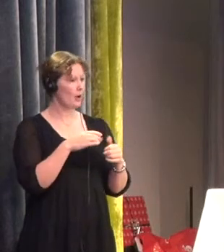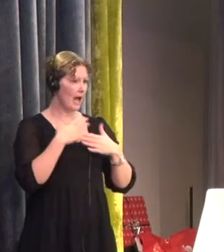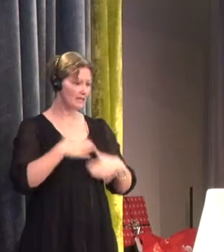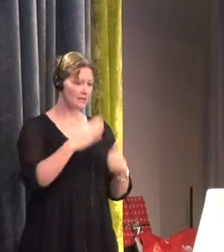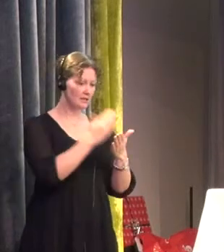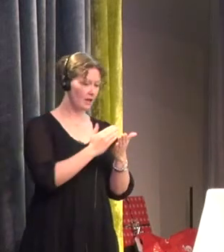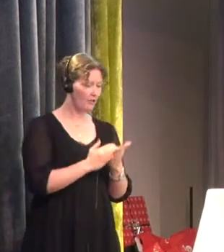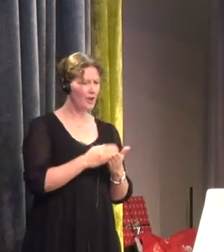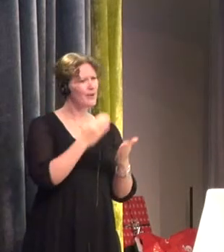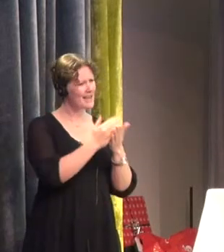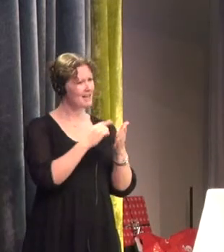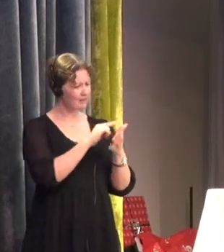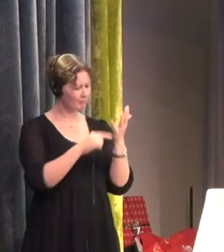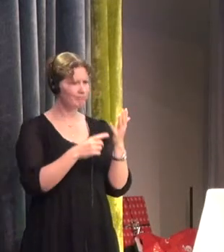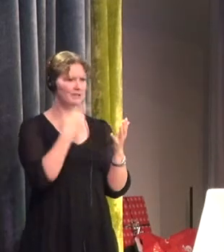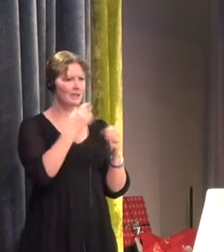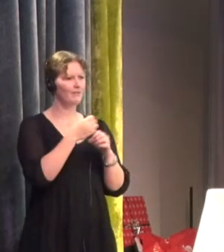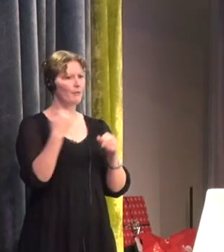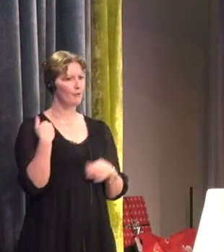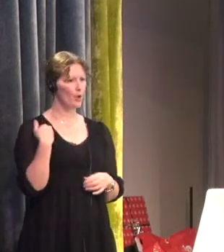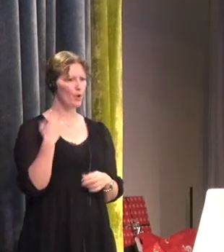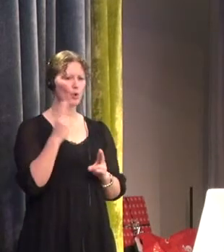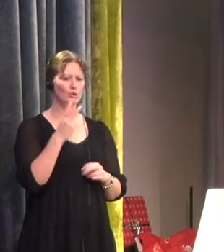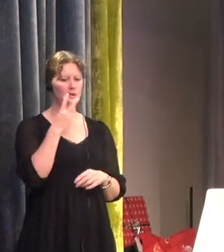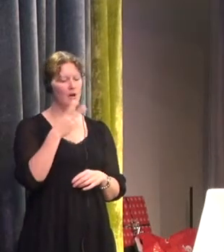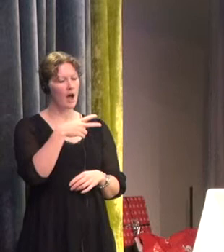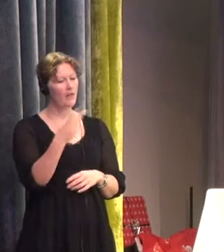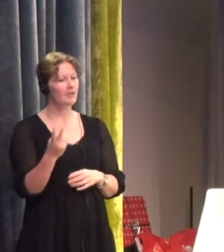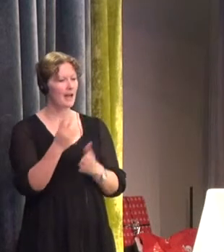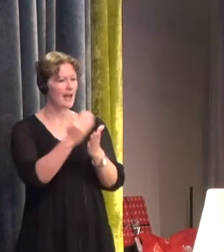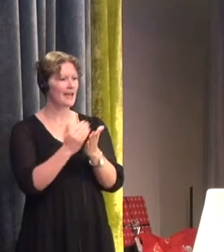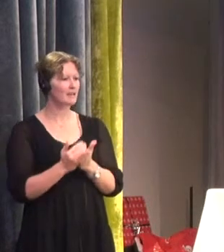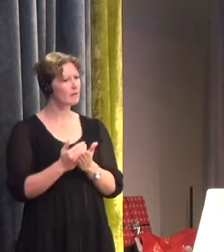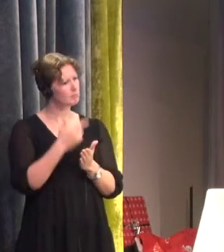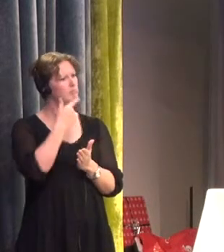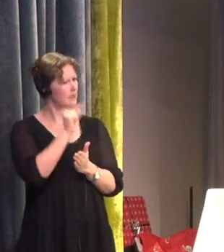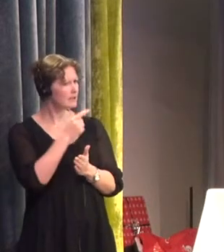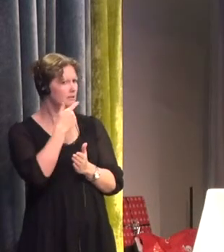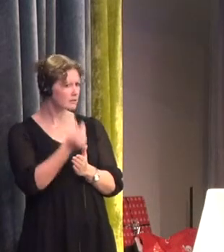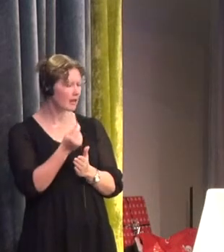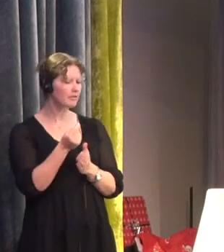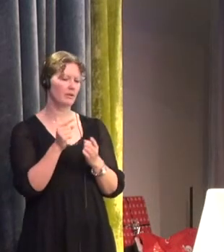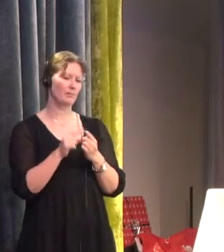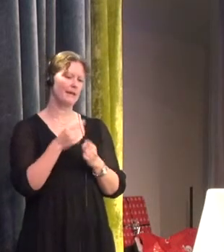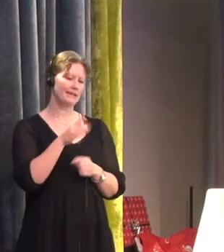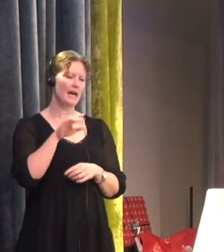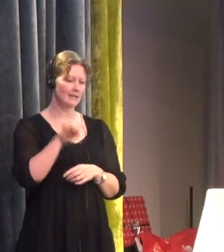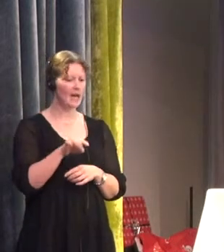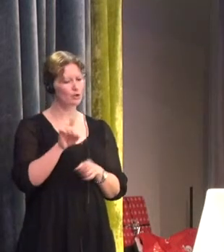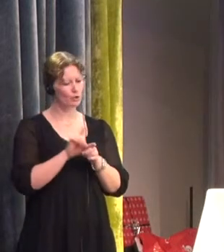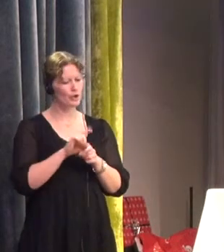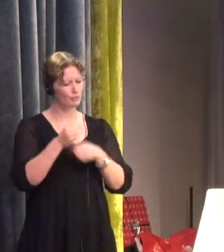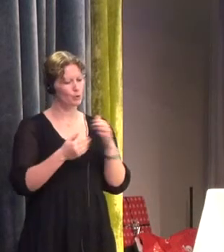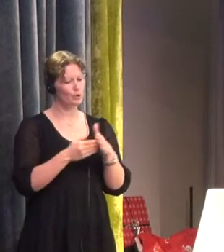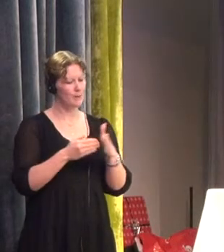see some rights that look kind of familiar to us, but really are there to enable people with disabilities to activate